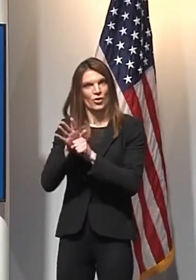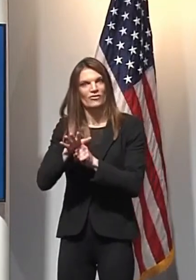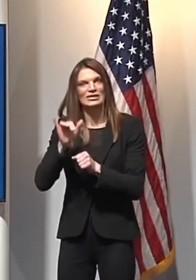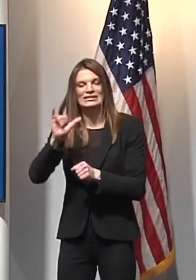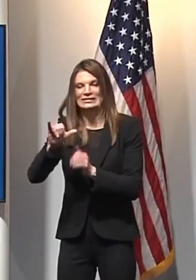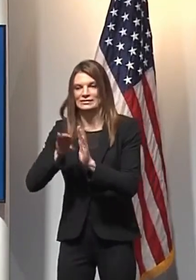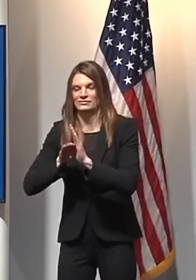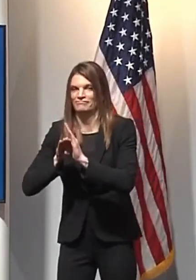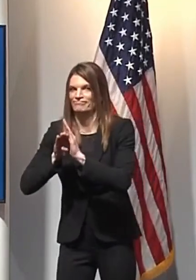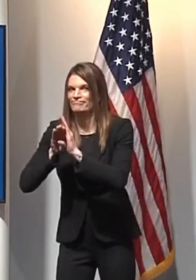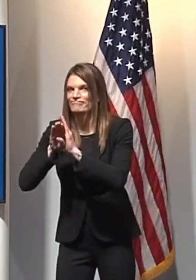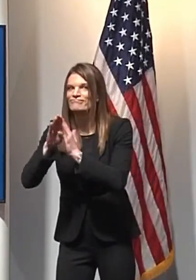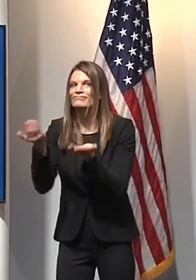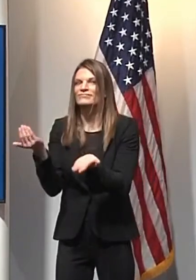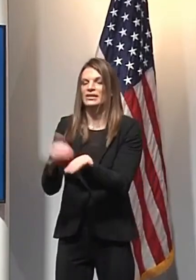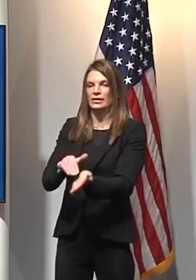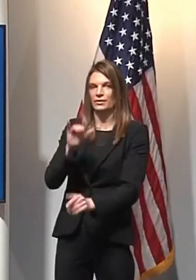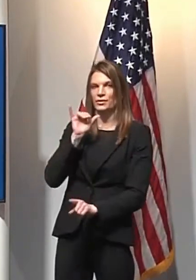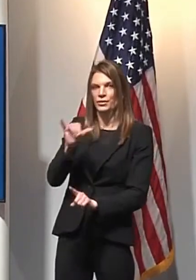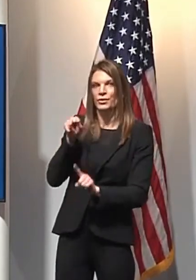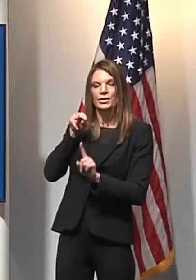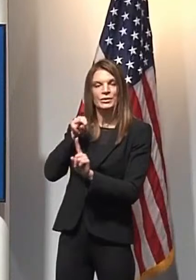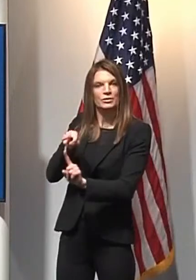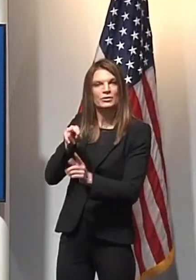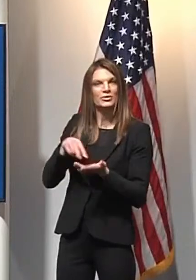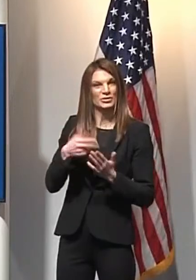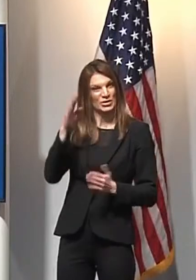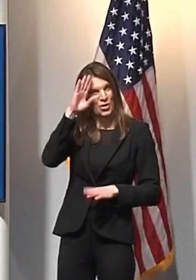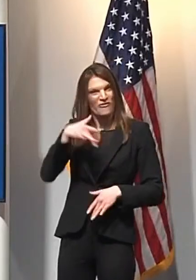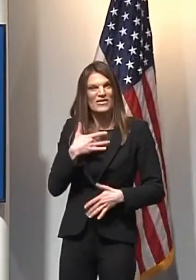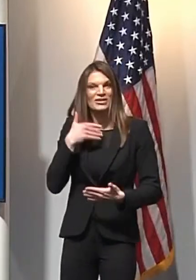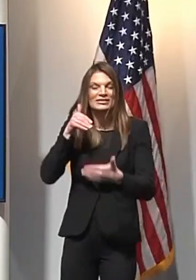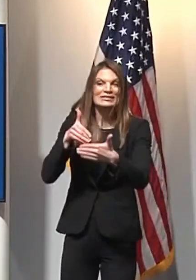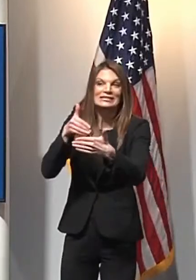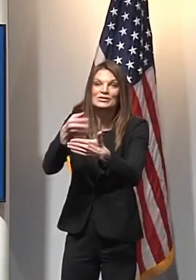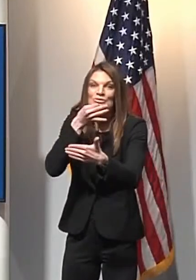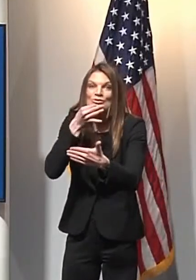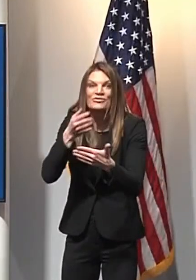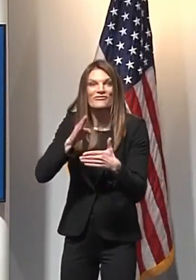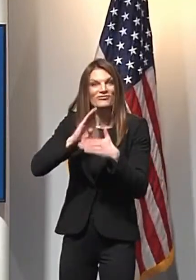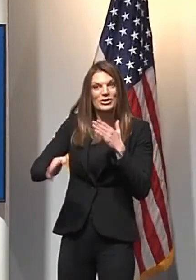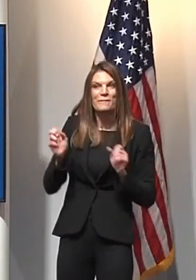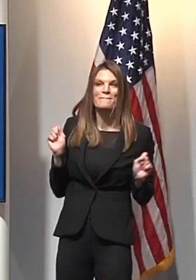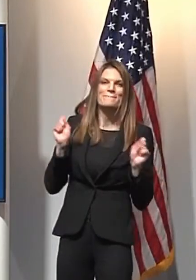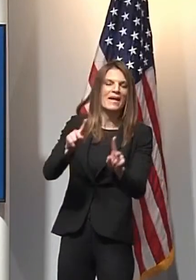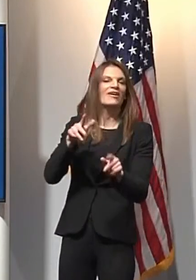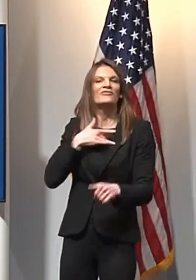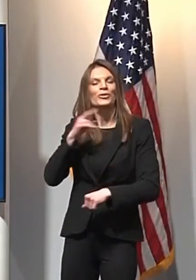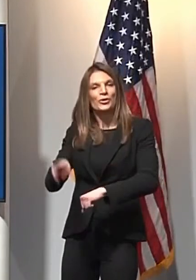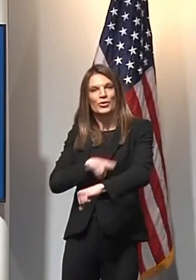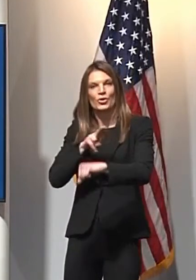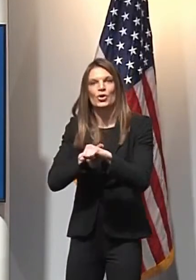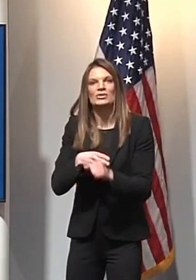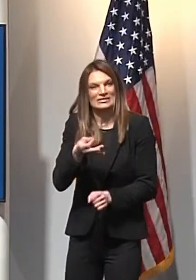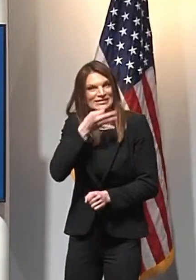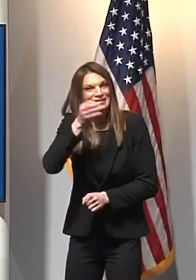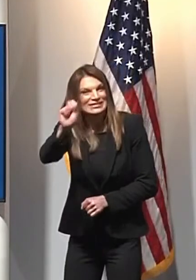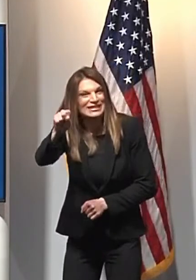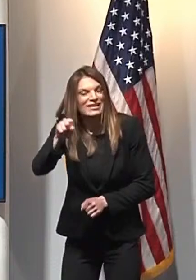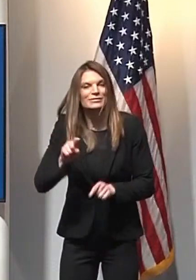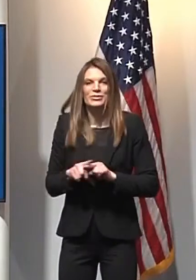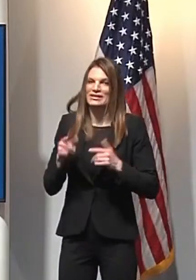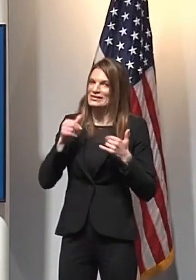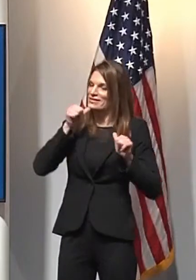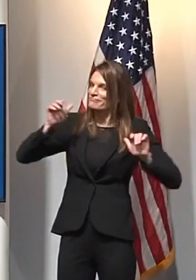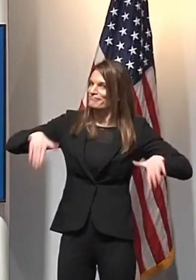may be seeing the light at the end of the tunnel, but we're still in the tunnel. And the only way out is to move forward and